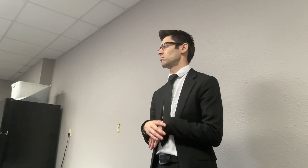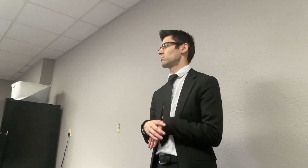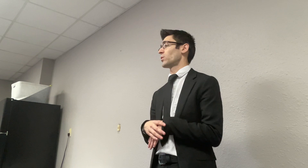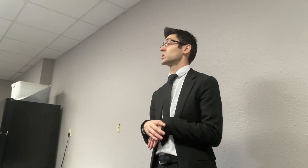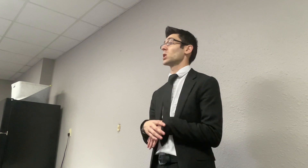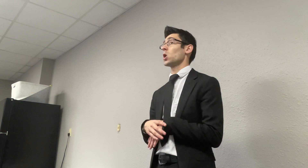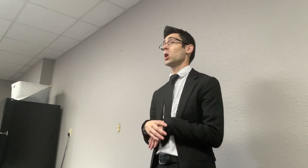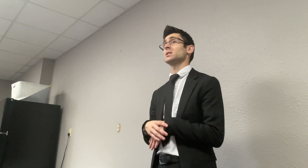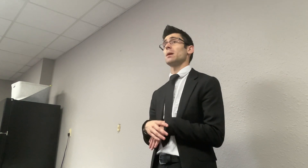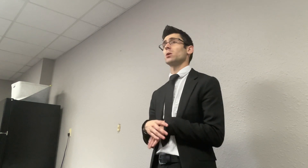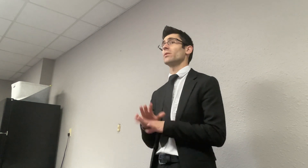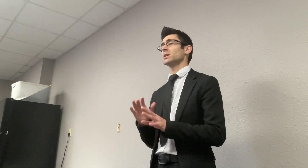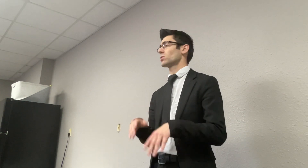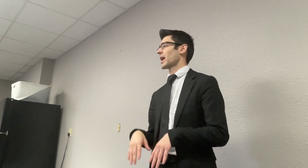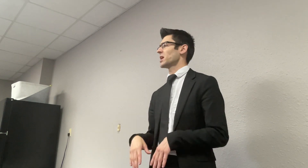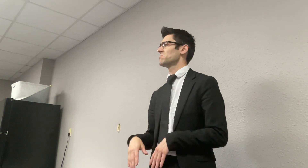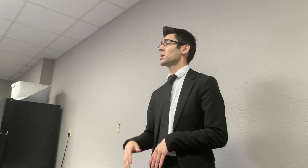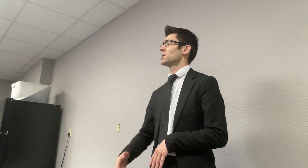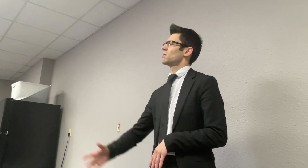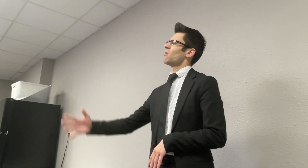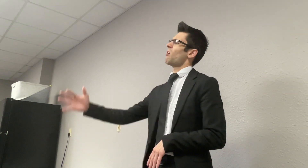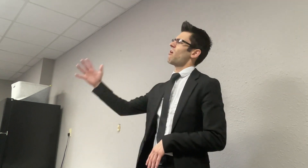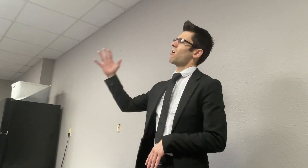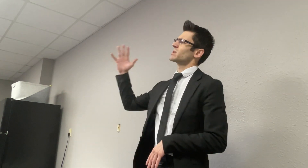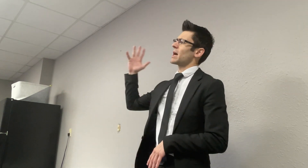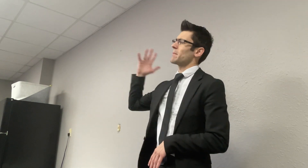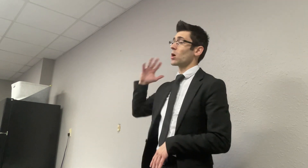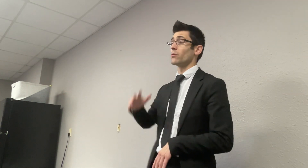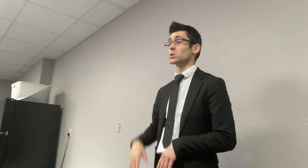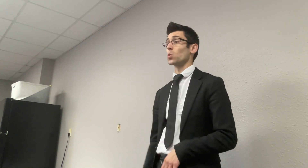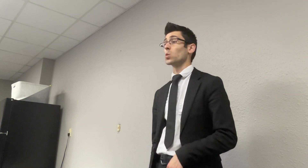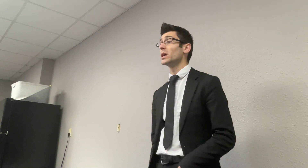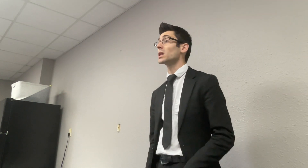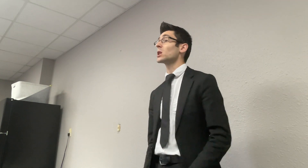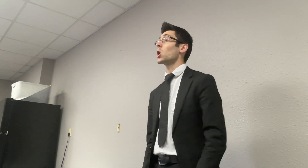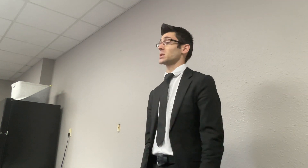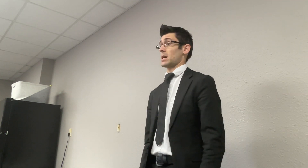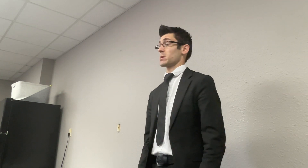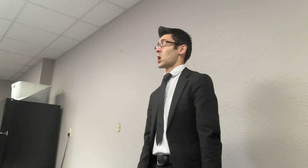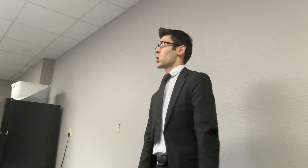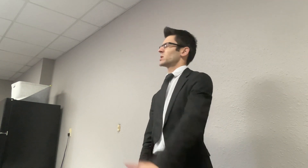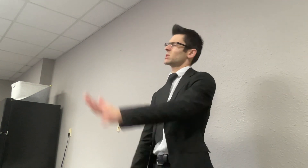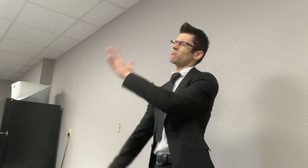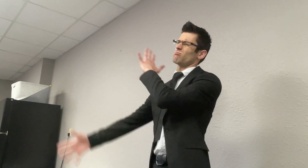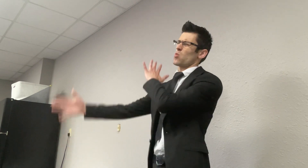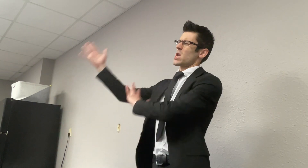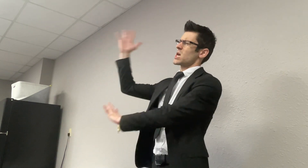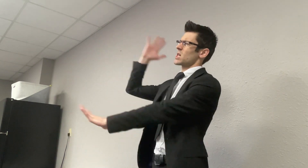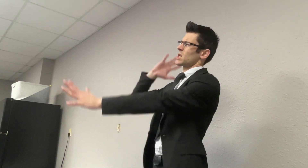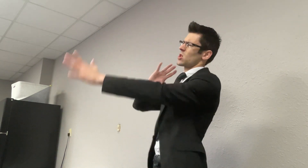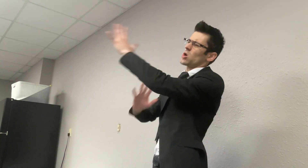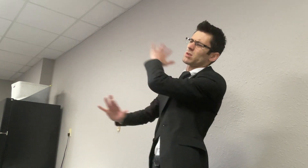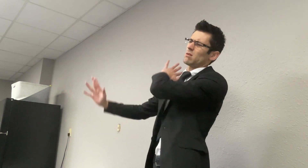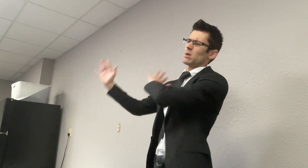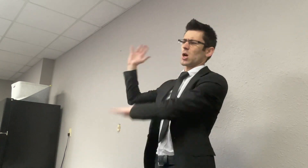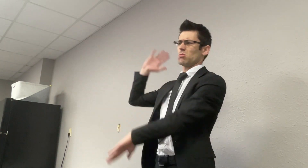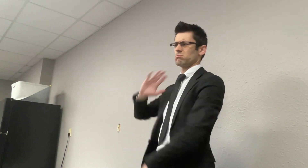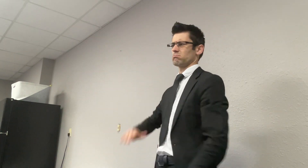if it was a long time ago, that's okay. If it was a really long time ago, it's really long time ago.